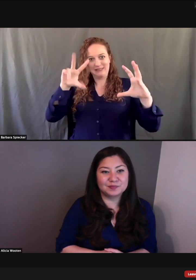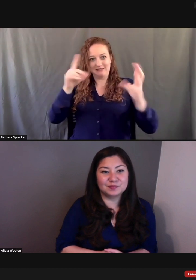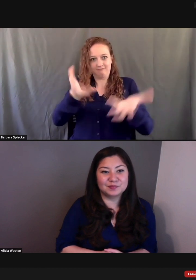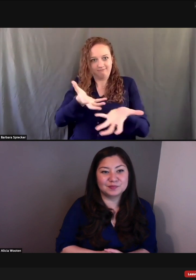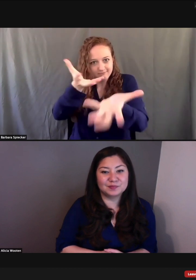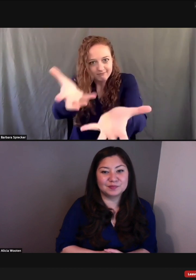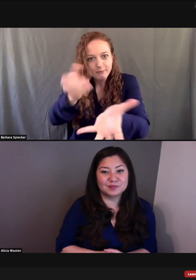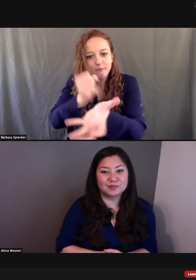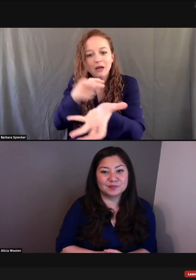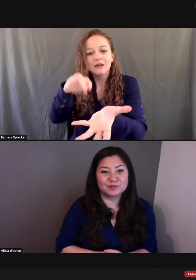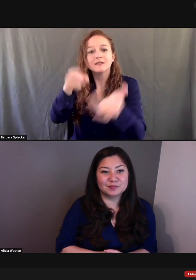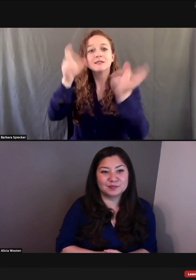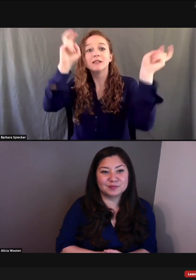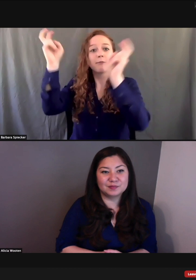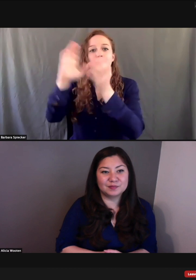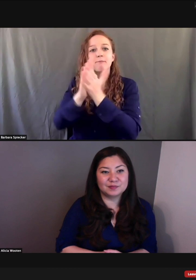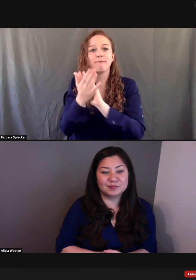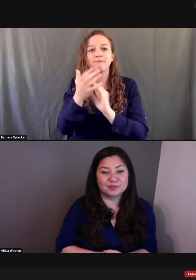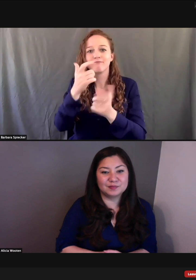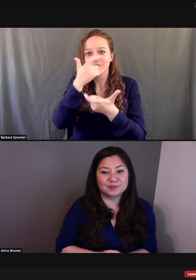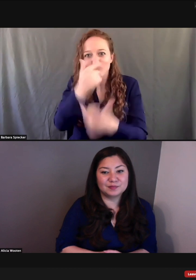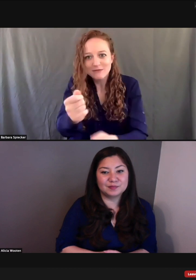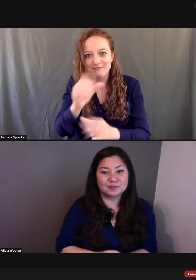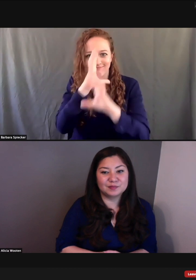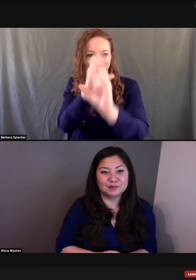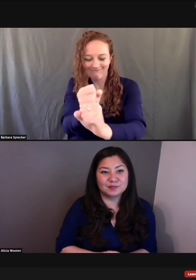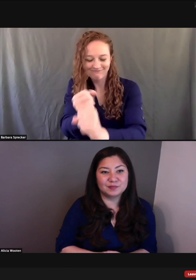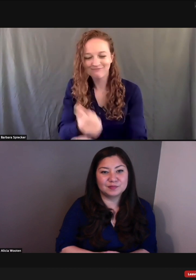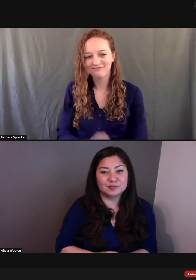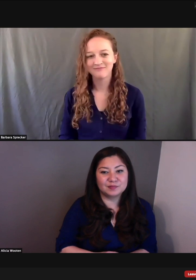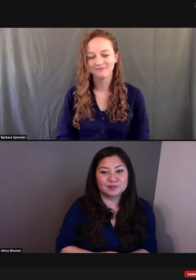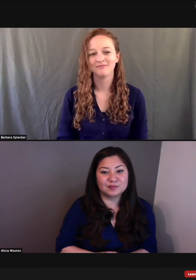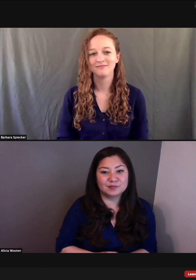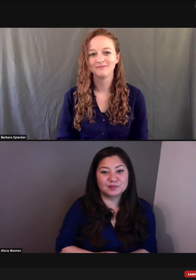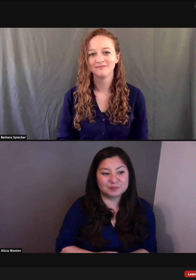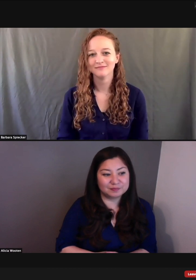encourage people to consider and get curious about STEM,